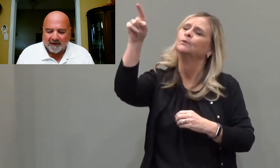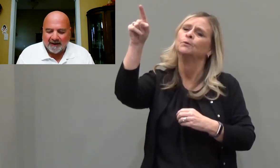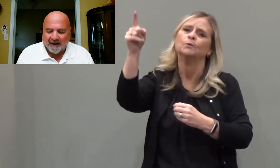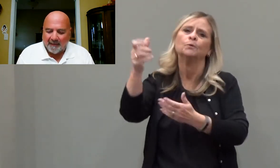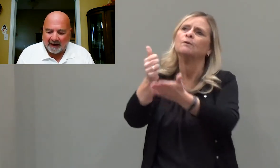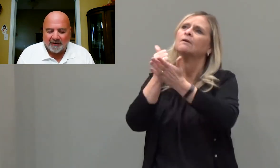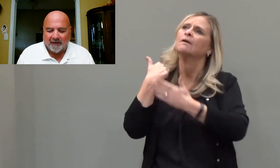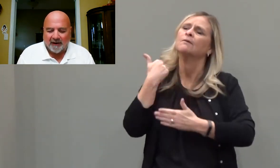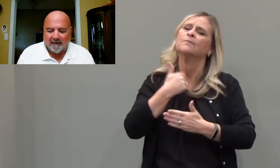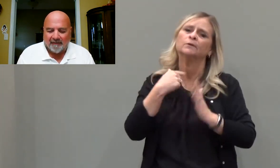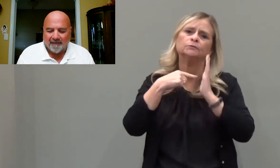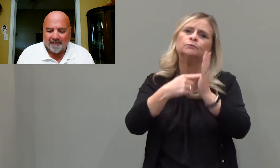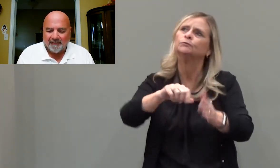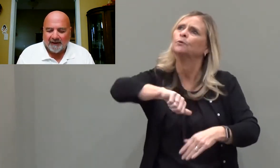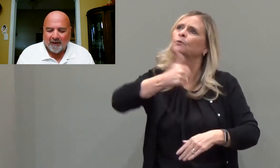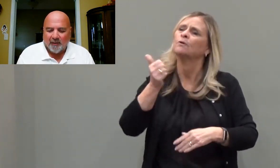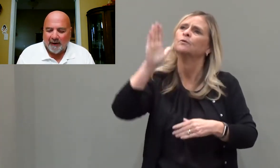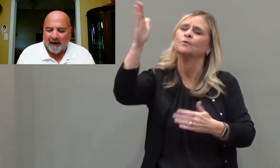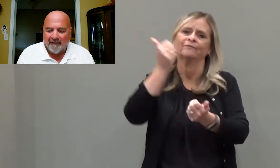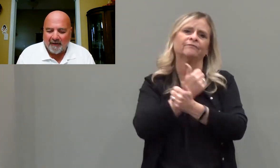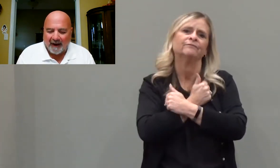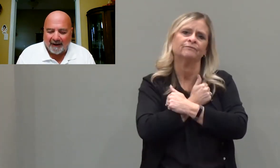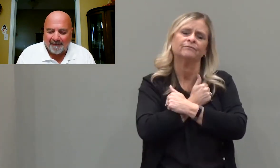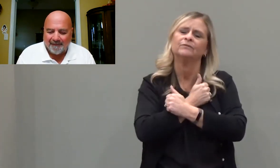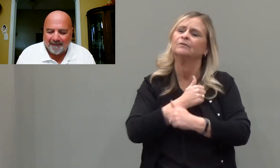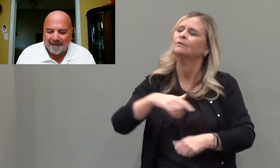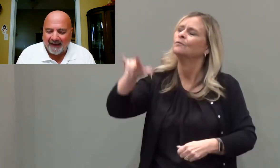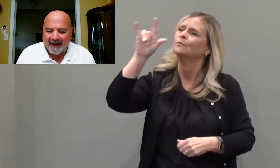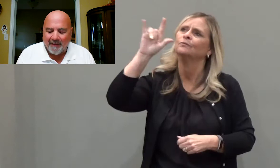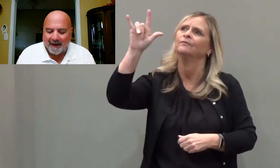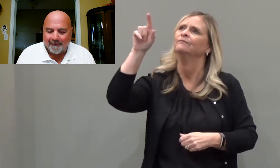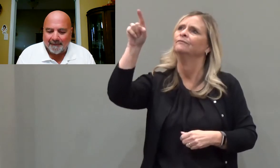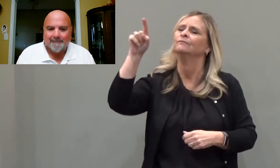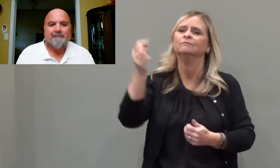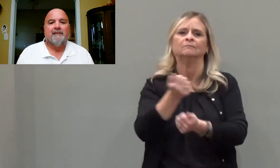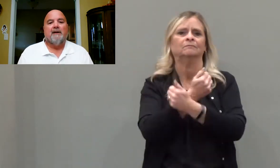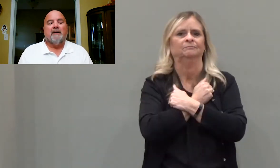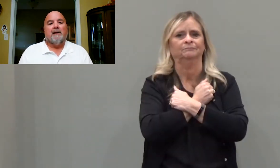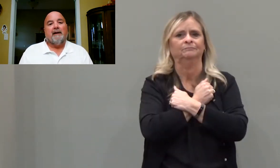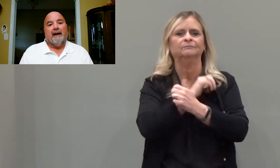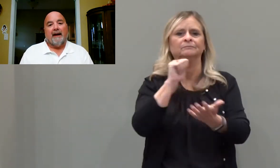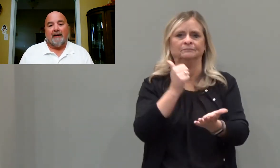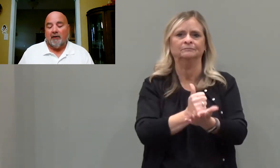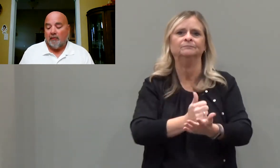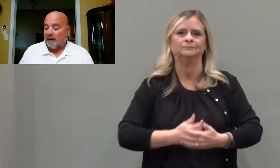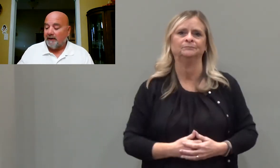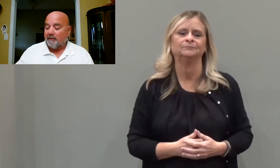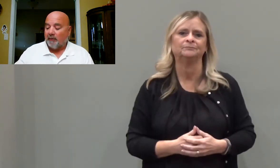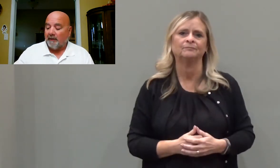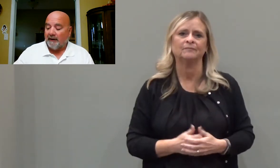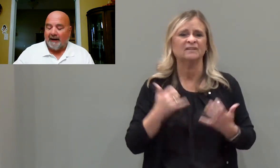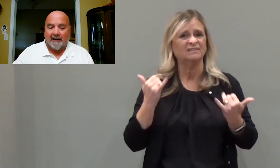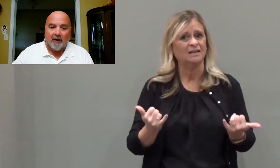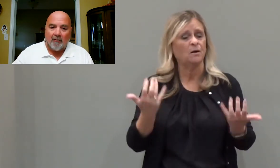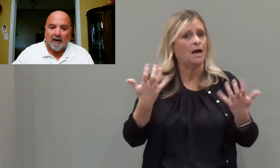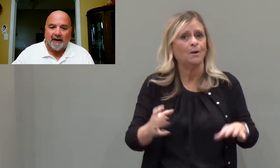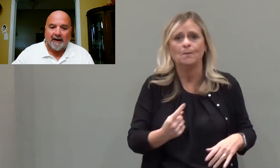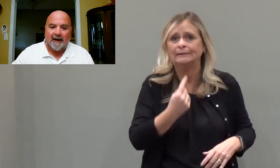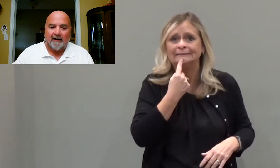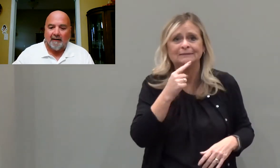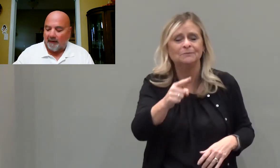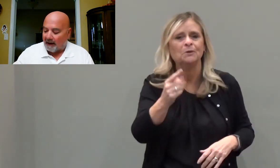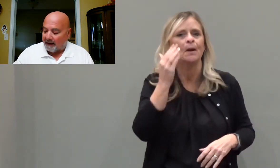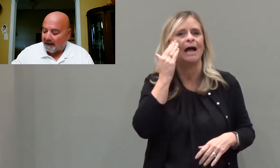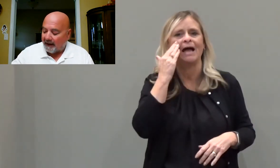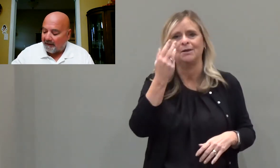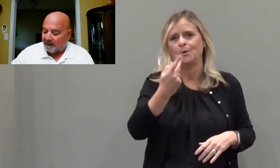others about your love. We love you, God. Amen. Now, I don't want to disappoint, and I know we're not